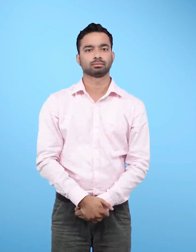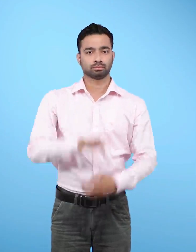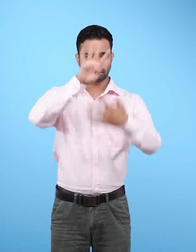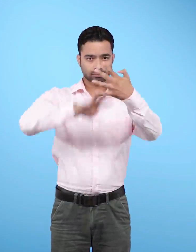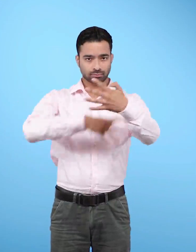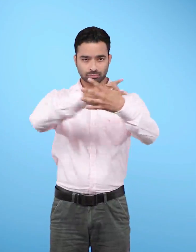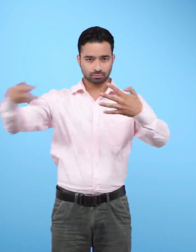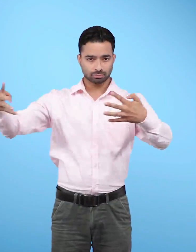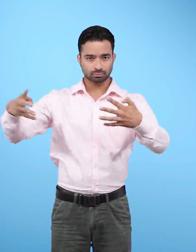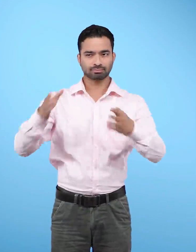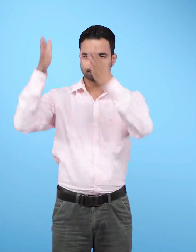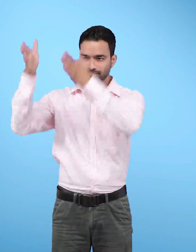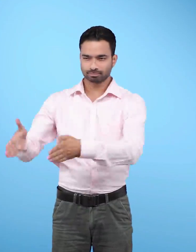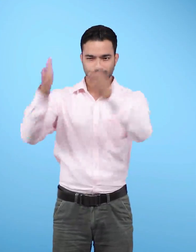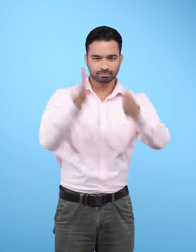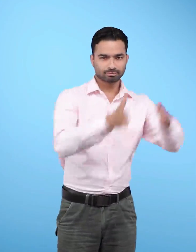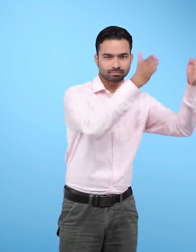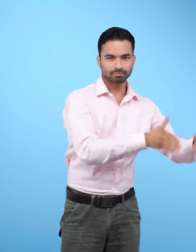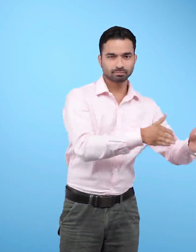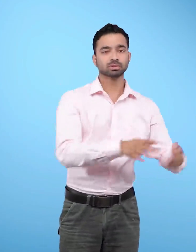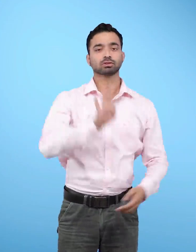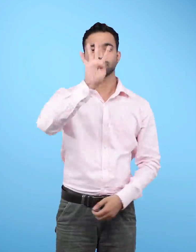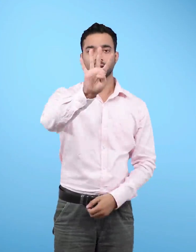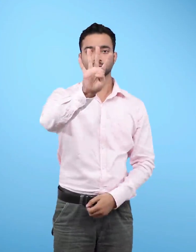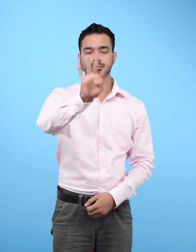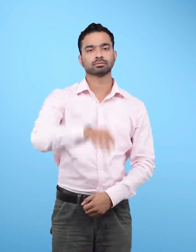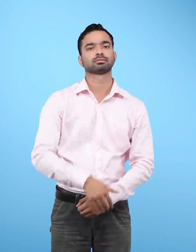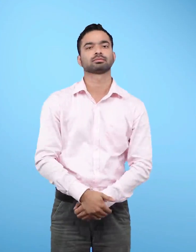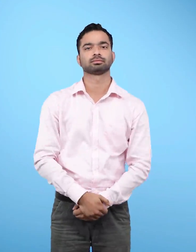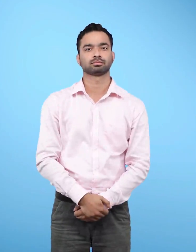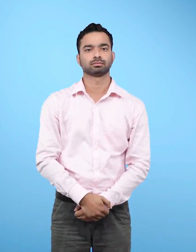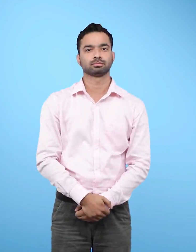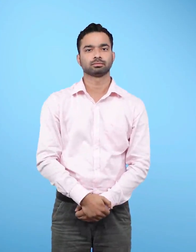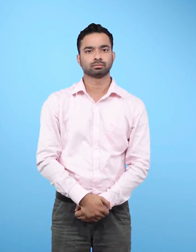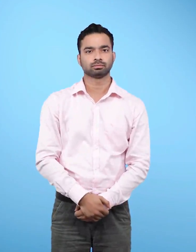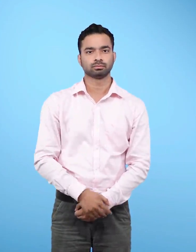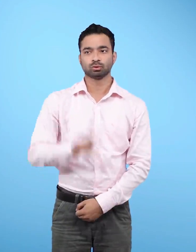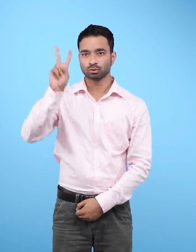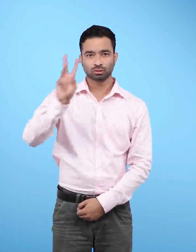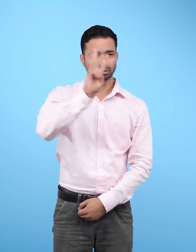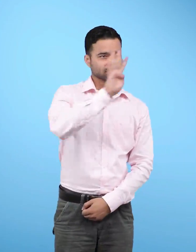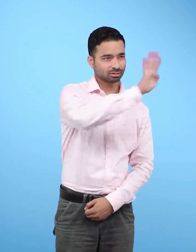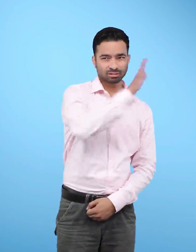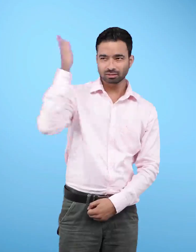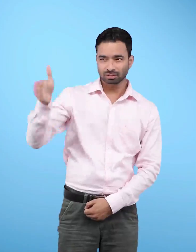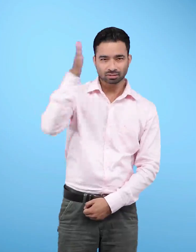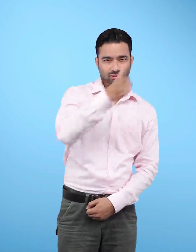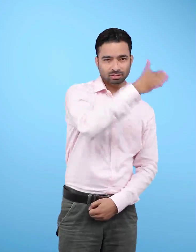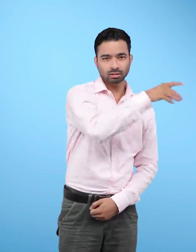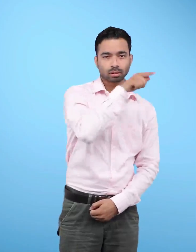Here's a table with 4 columns. Column 2, 3 and 4 are all